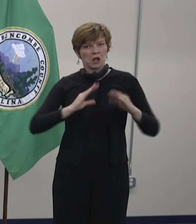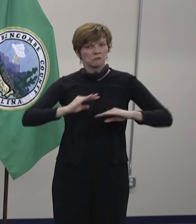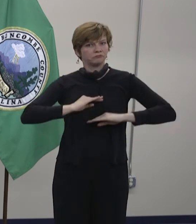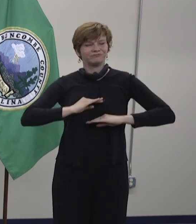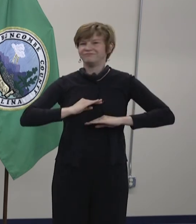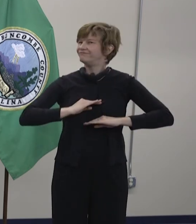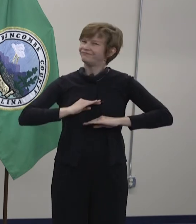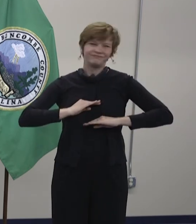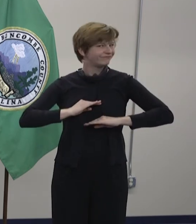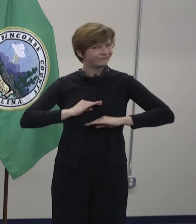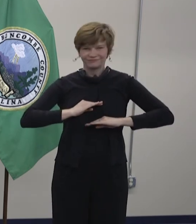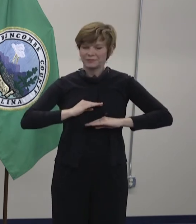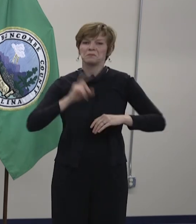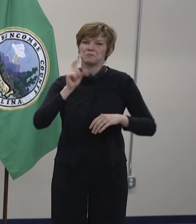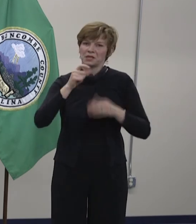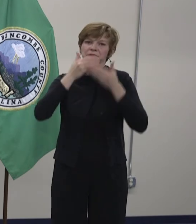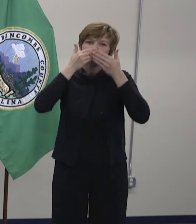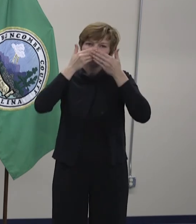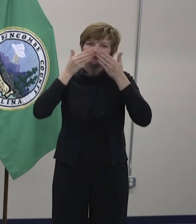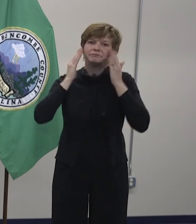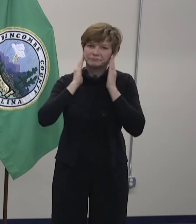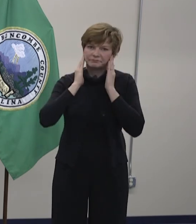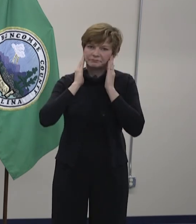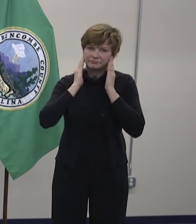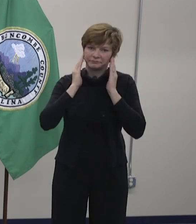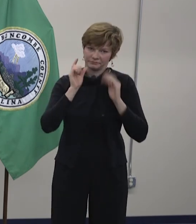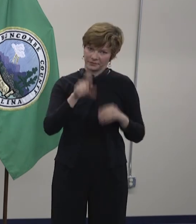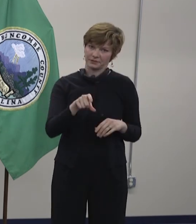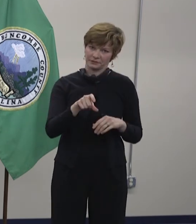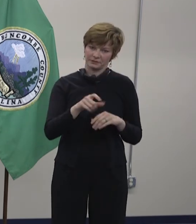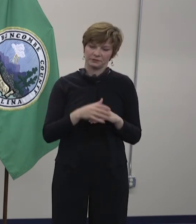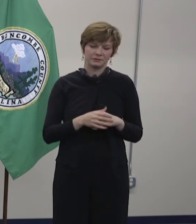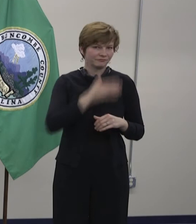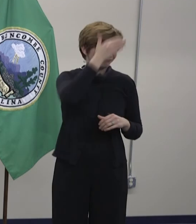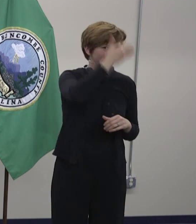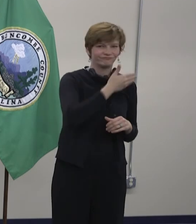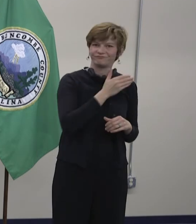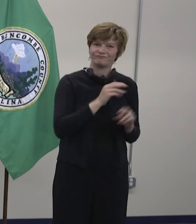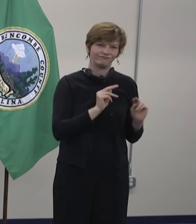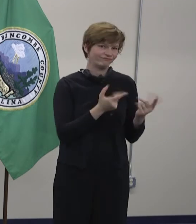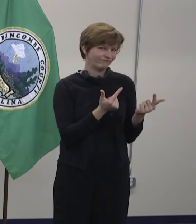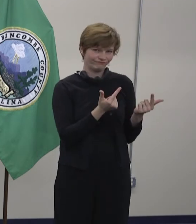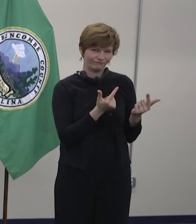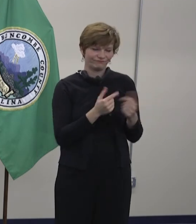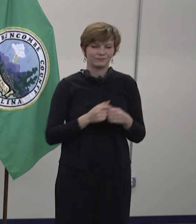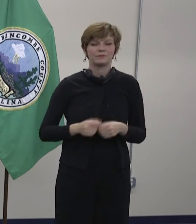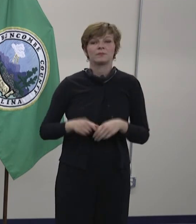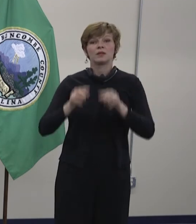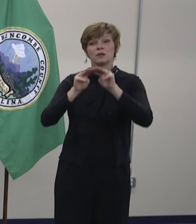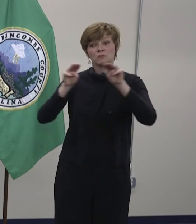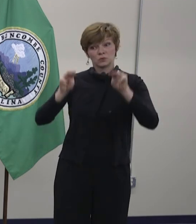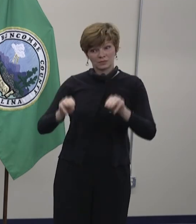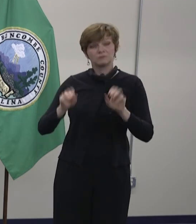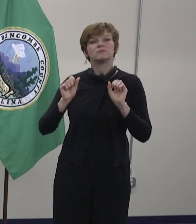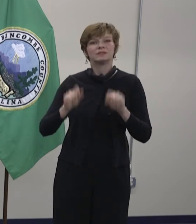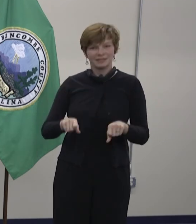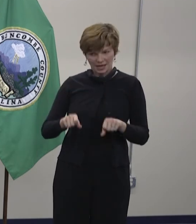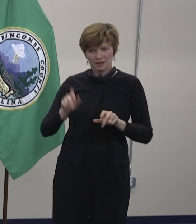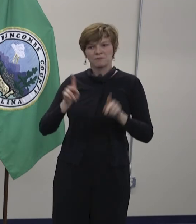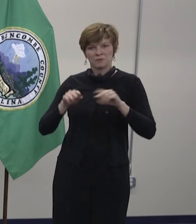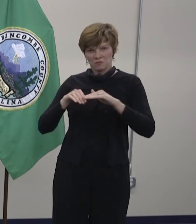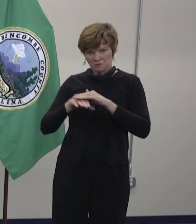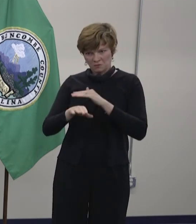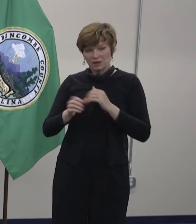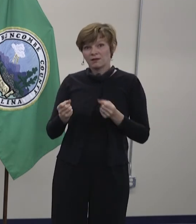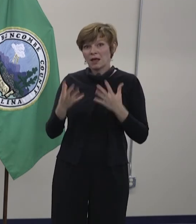Continuing on, museums are now allowed to be open up to 50% capacity, and playgrounds are now also